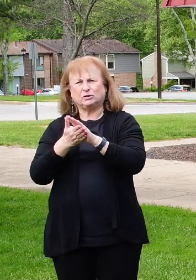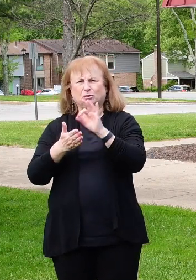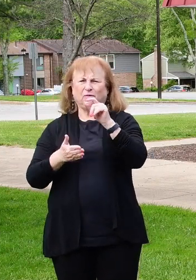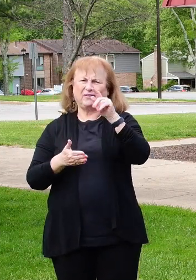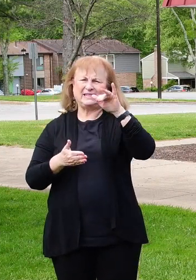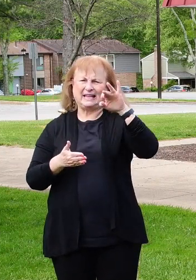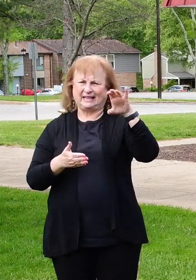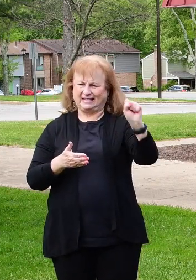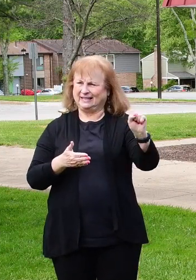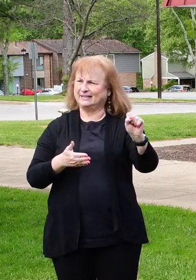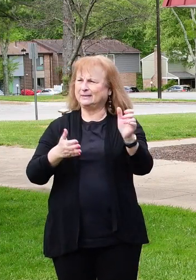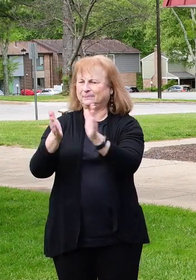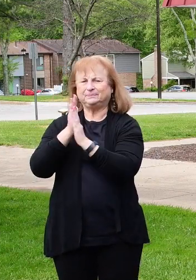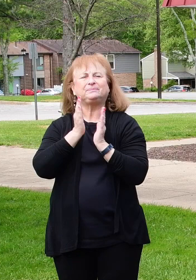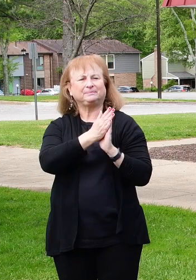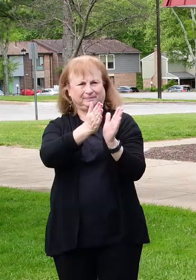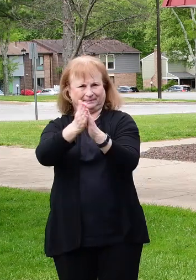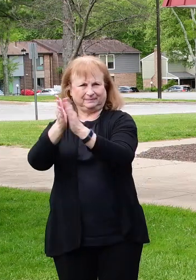facilities.